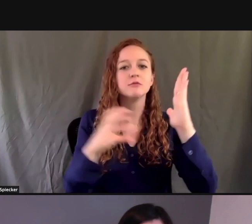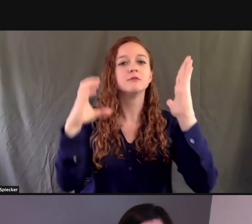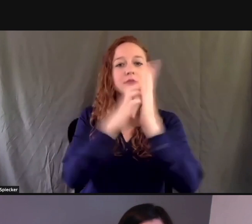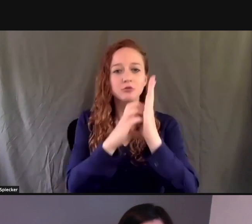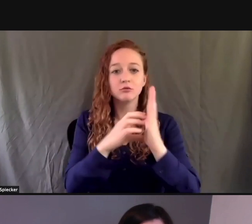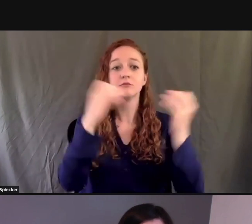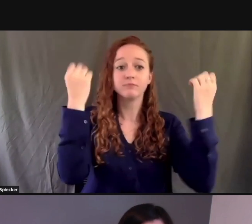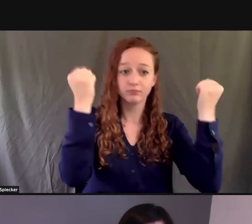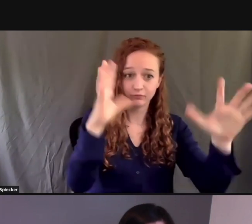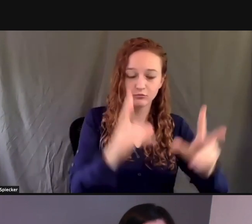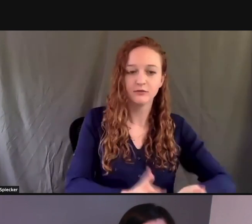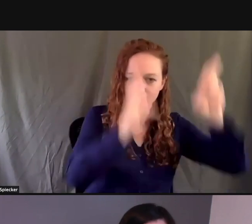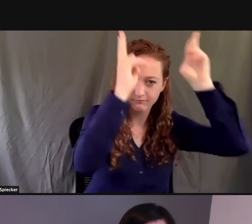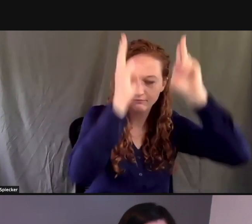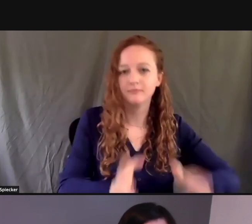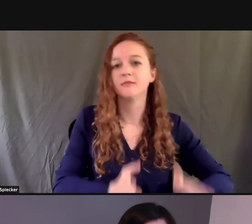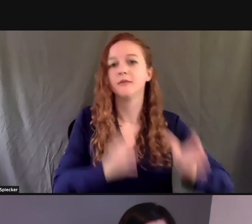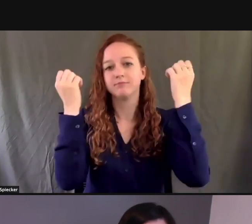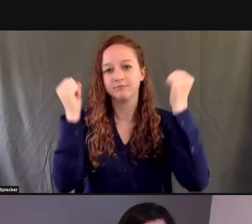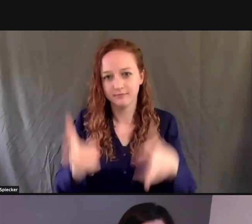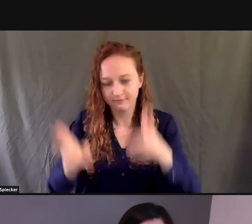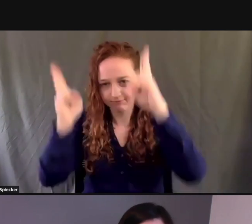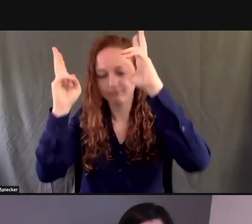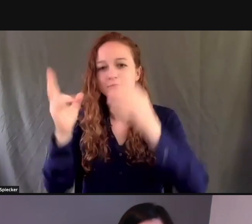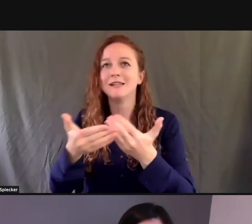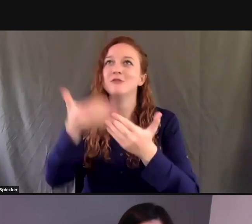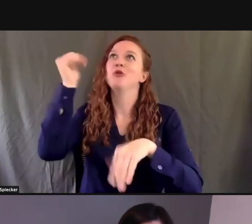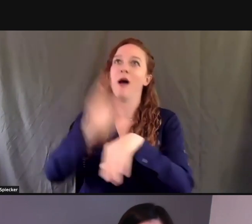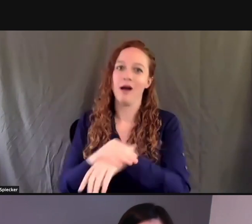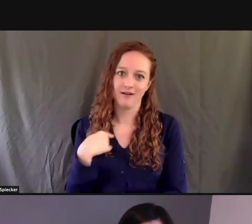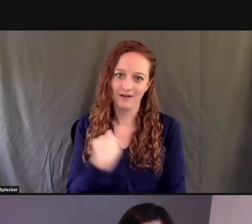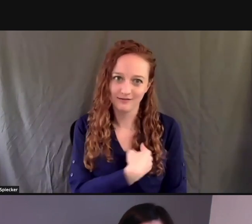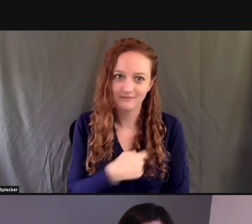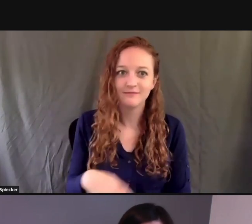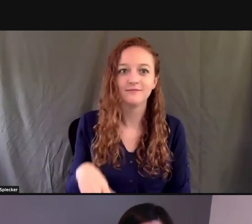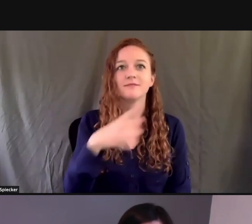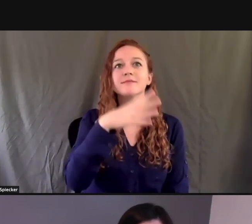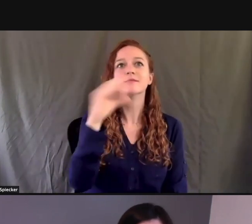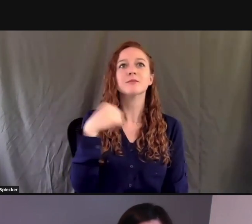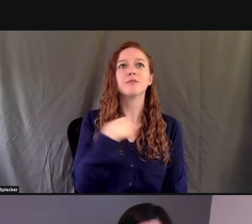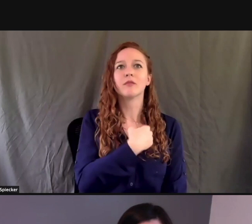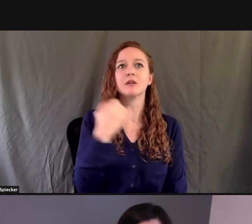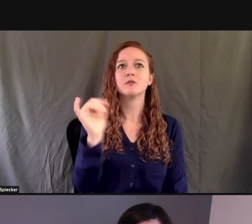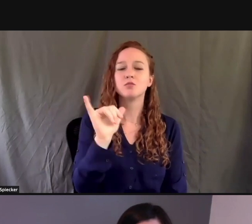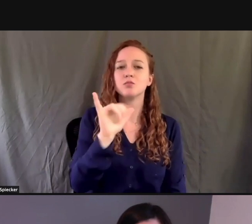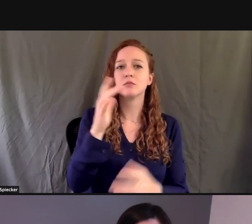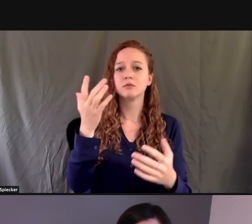we've still been making these adjustments, and it's a work in progress every single day.